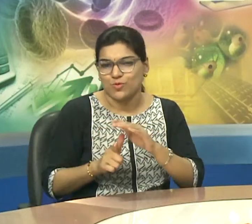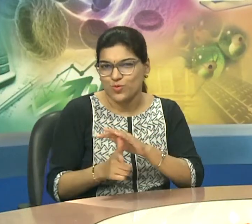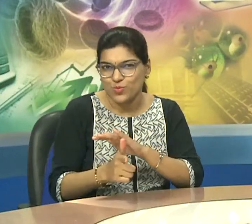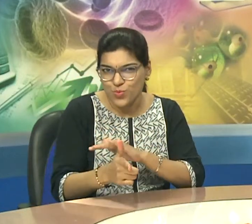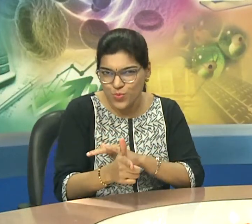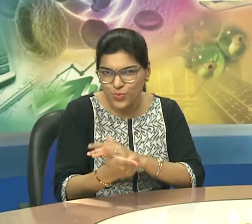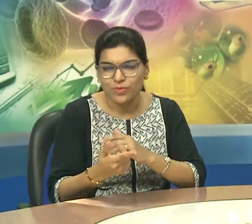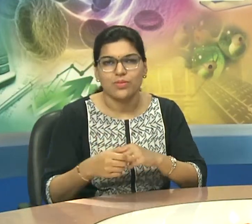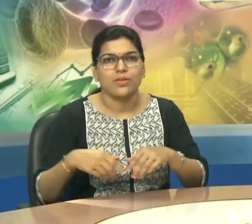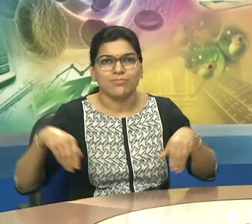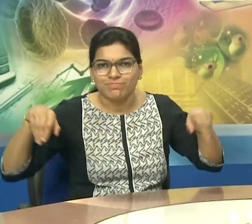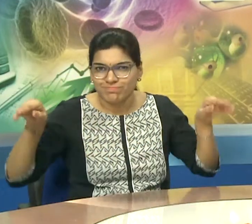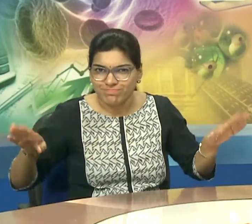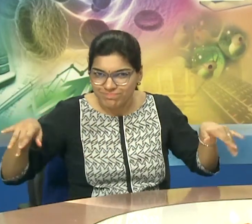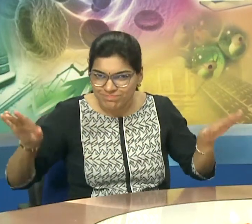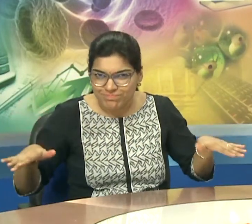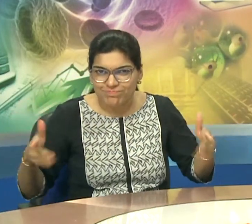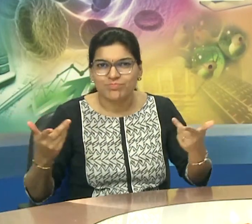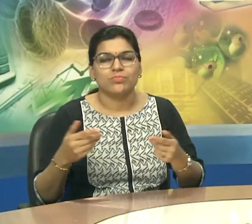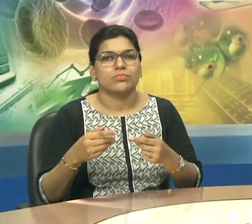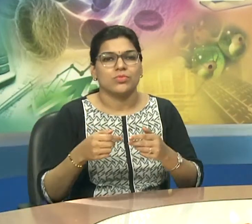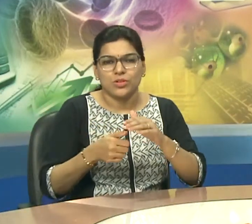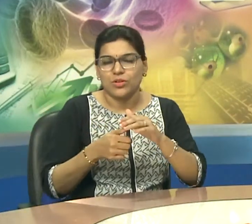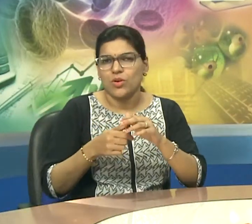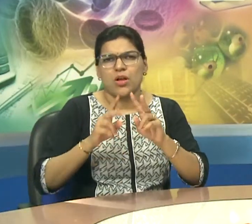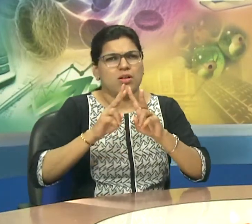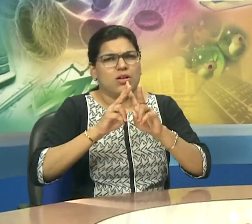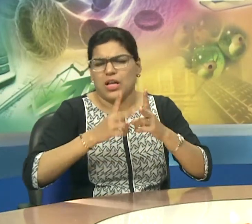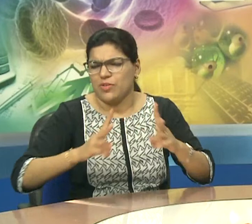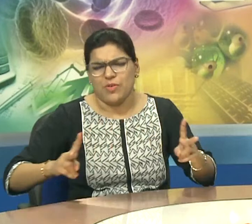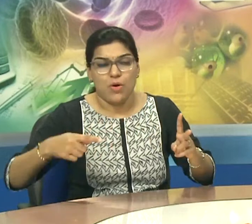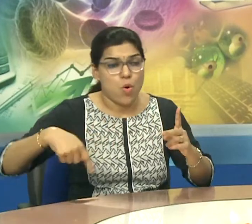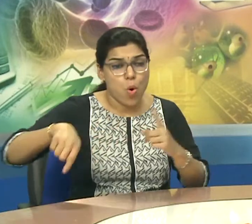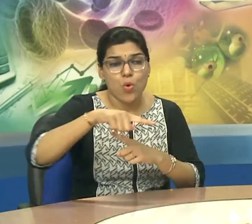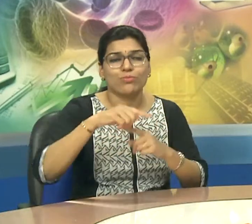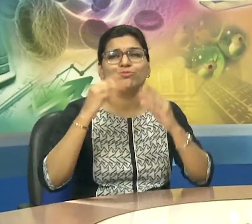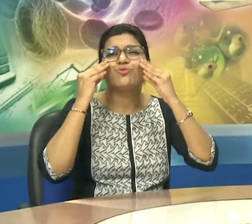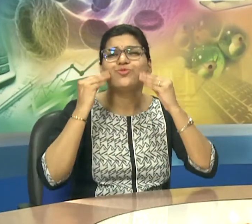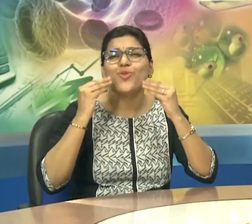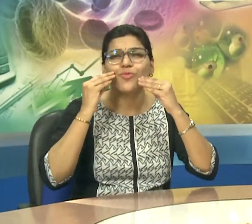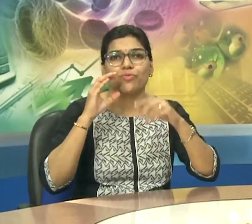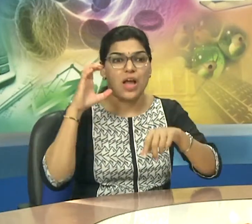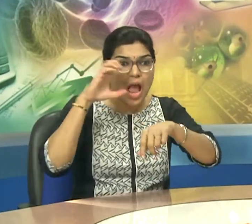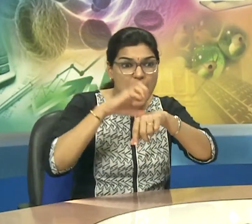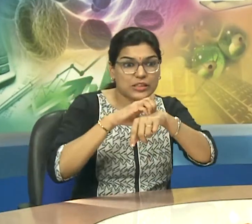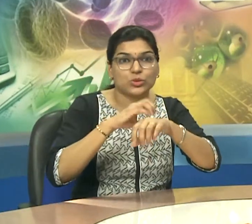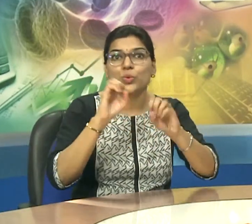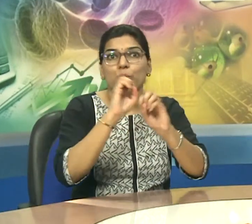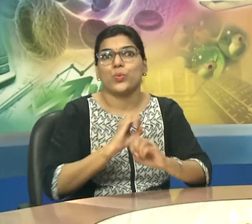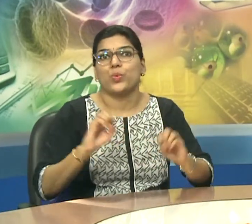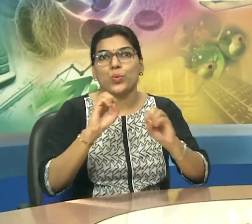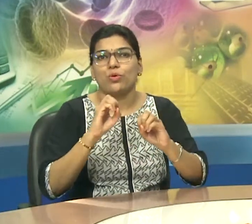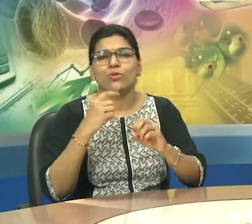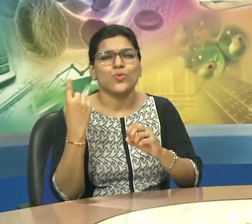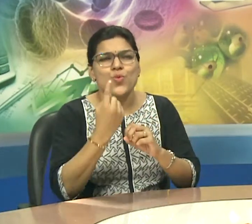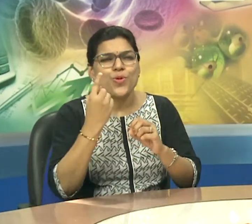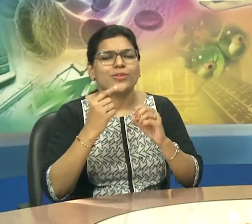us, just like rat, dog, pet. They are different animals. They do not harm